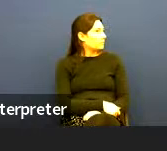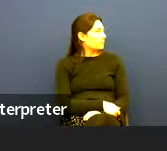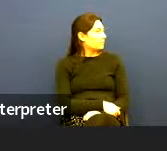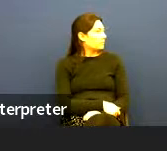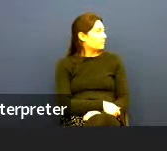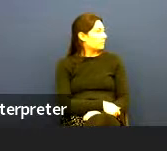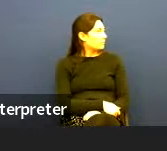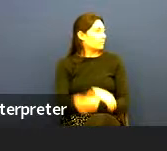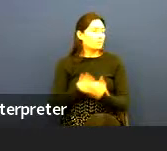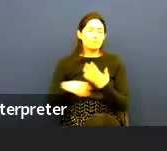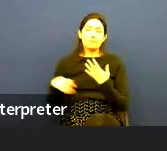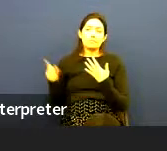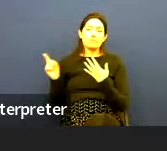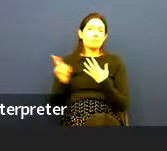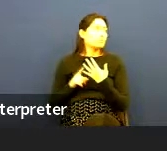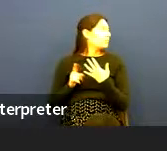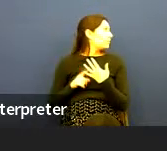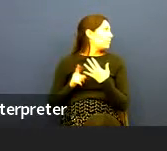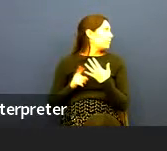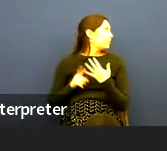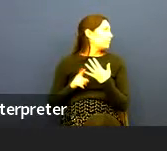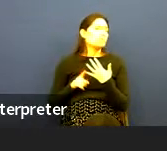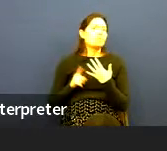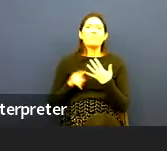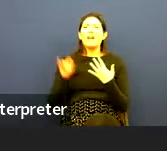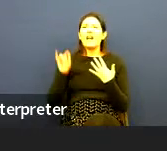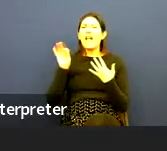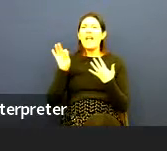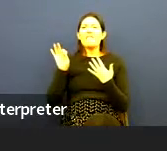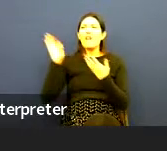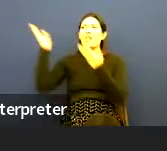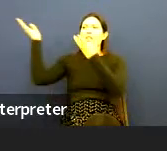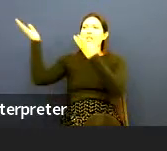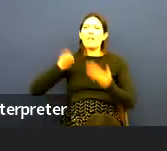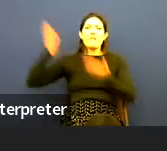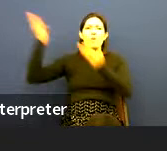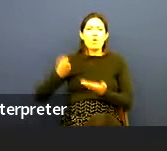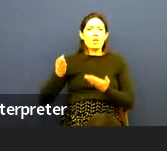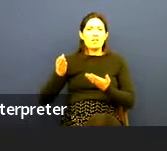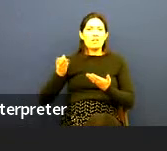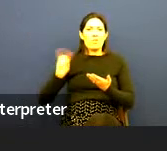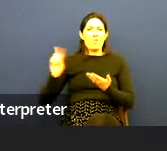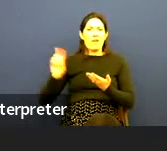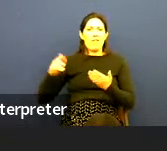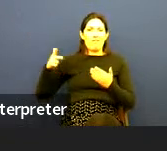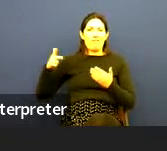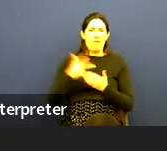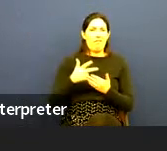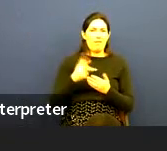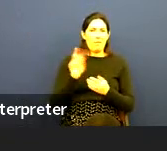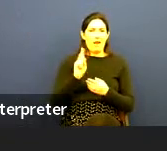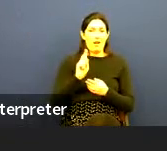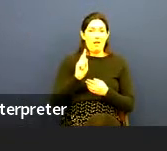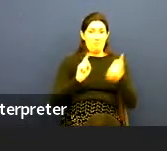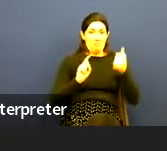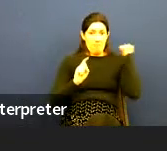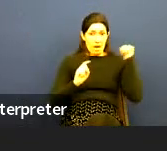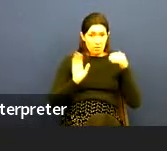If you're getting deliveries to Starbucks, where are those deliveries coming into? The back